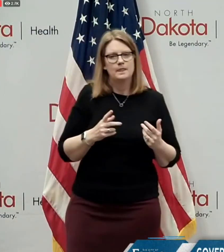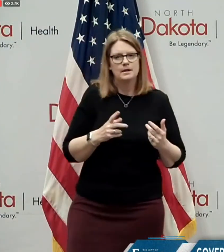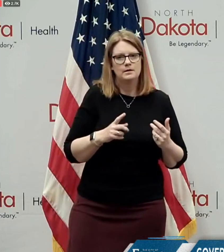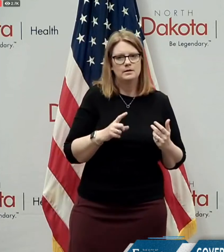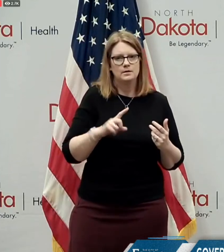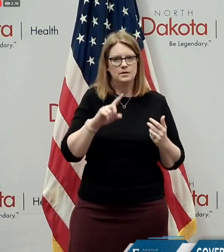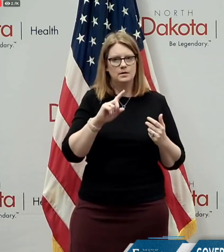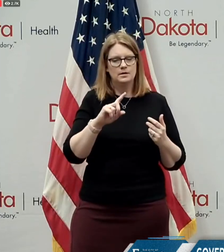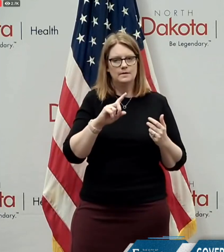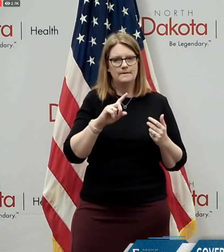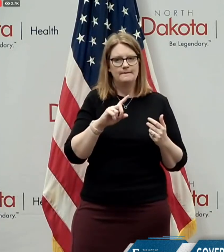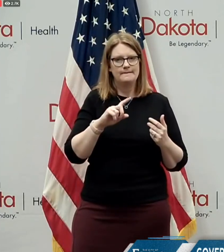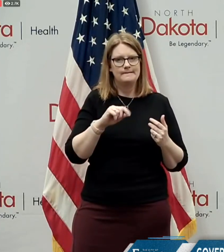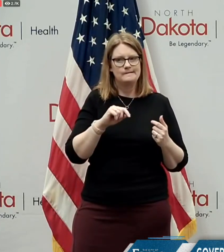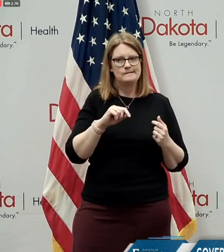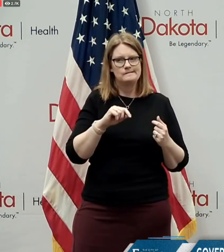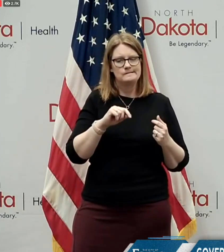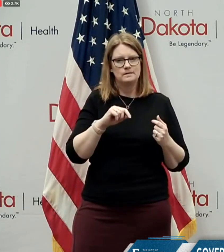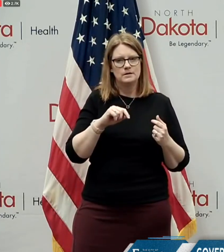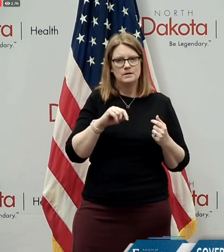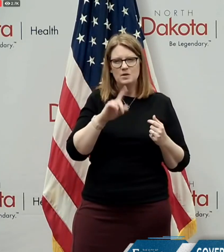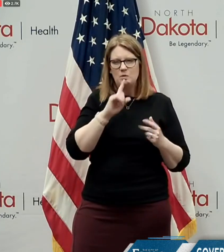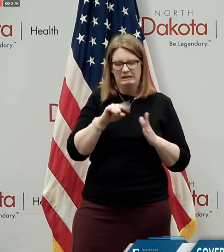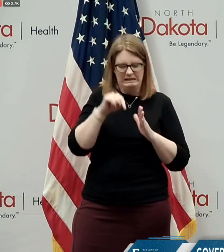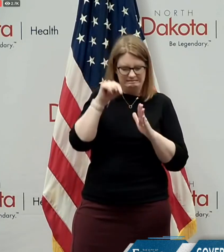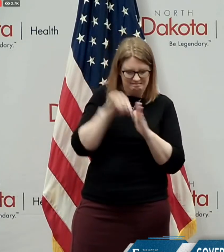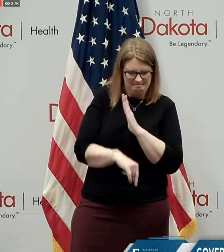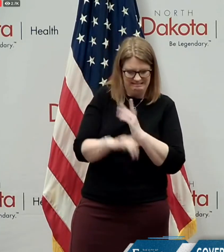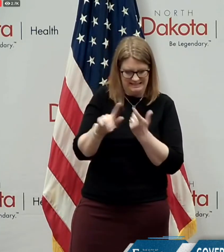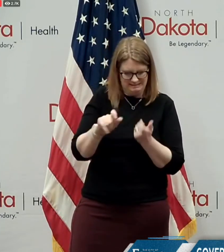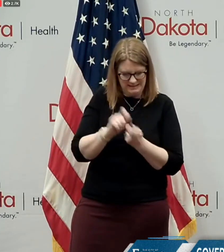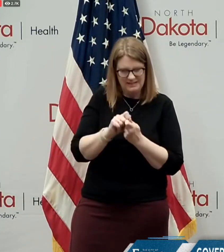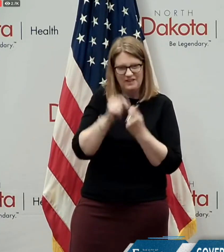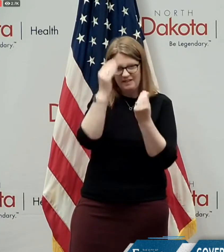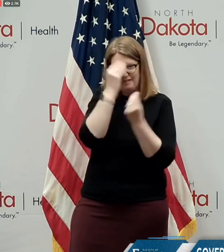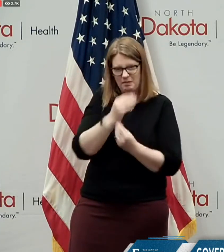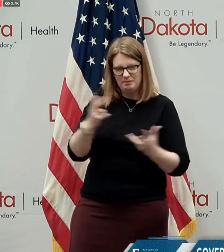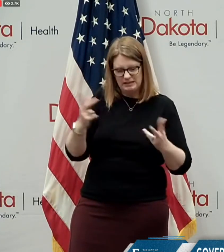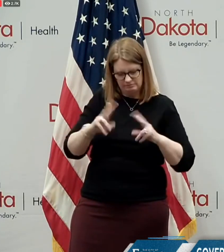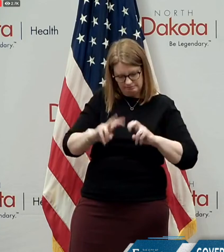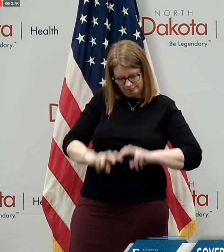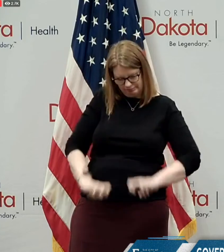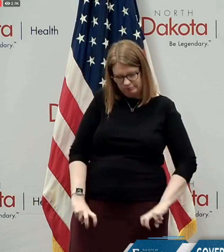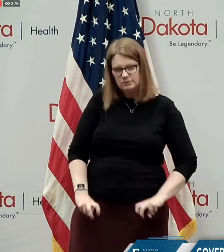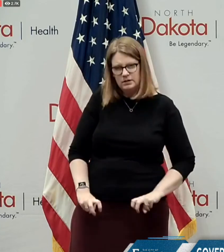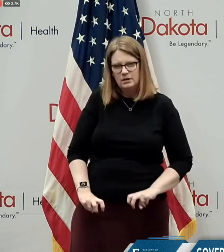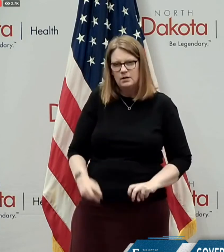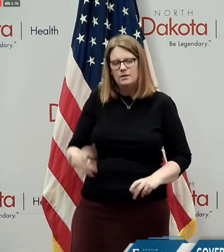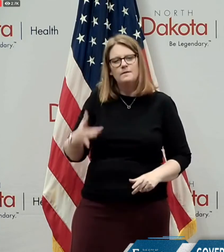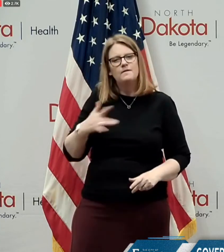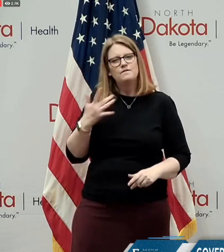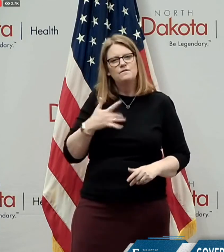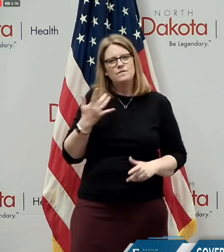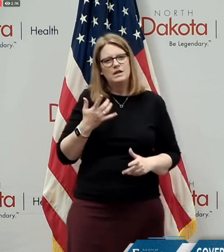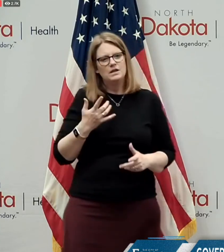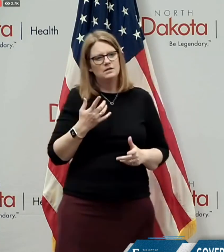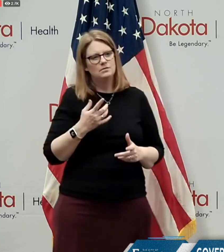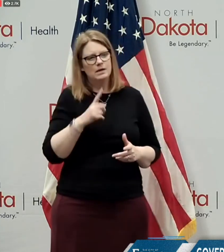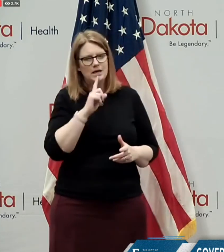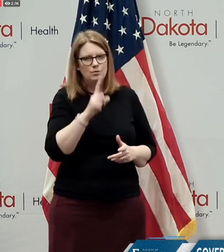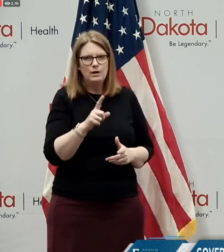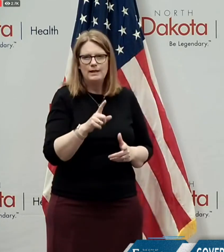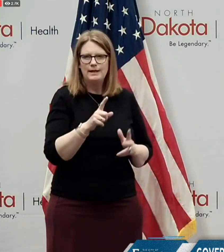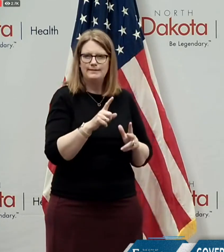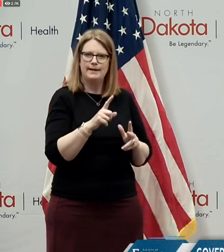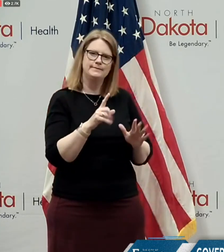that we are in tune with. We can certainly help the tribes really get into the data weeds, if you